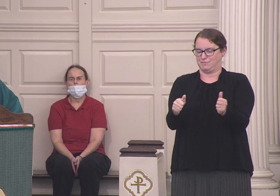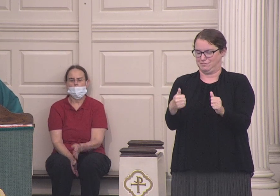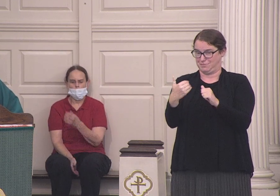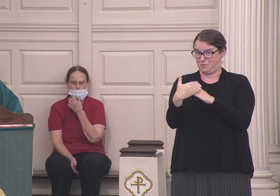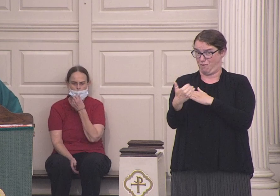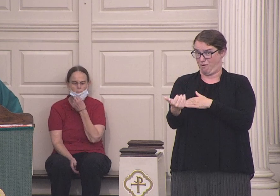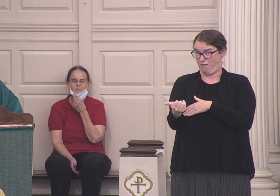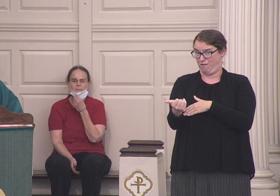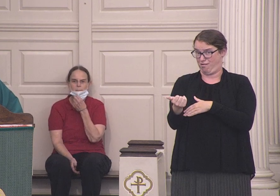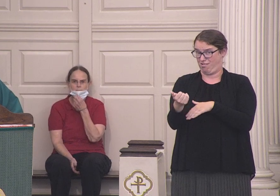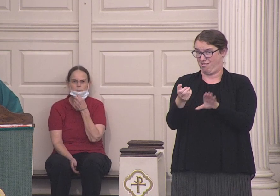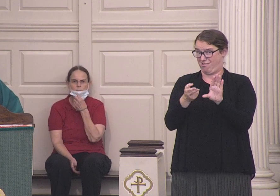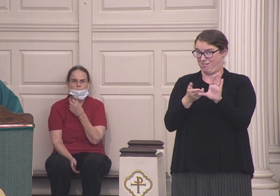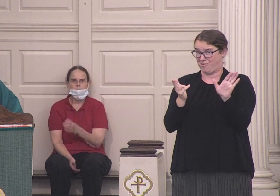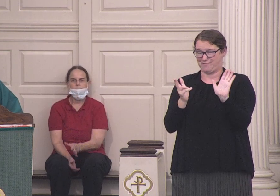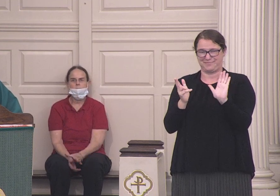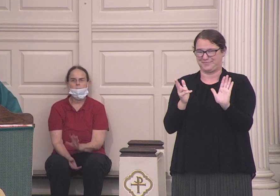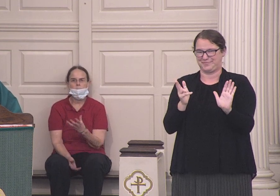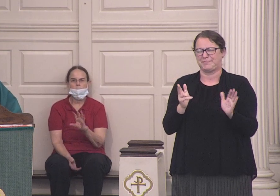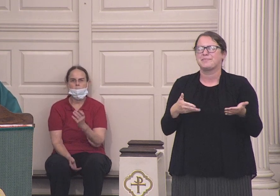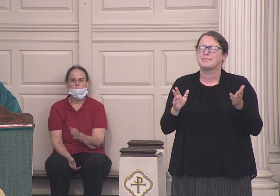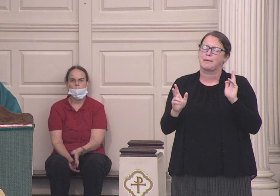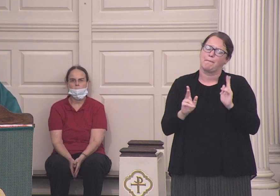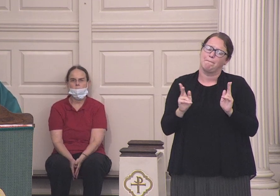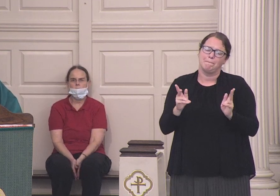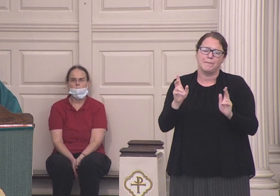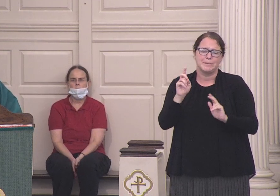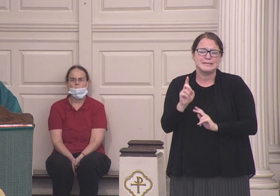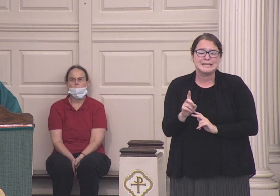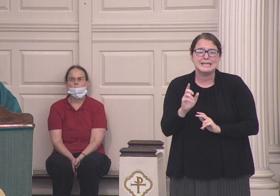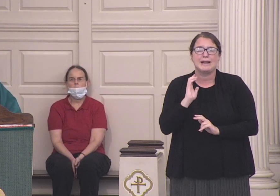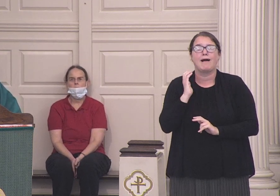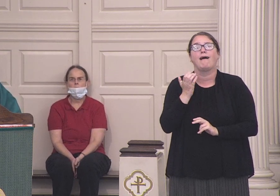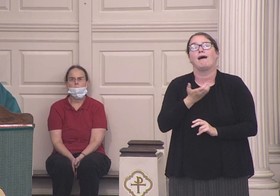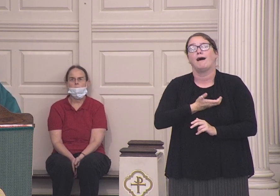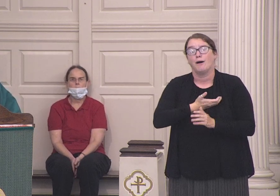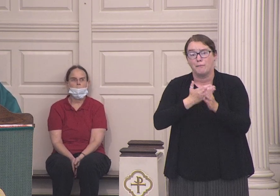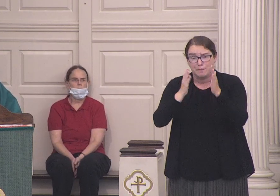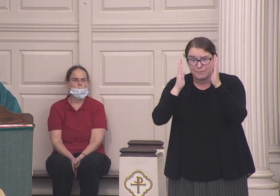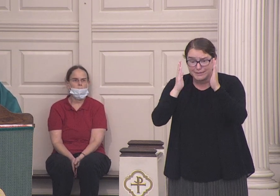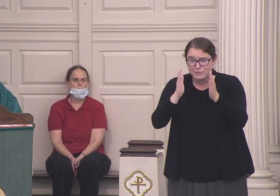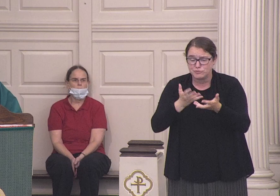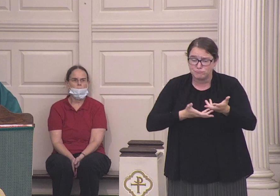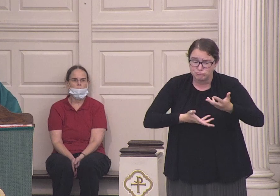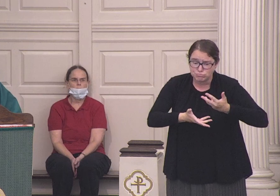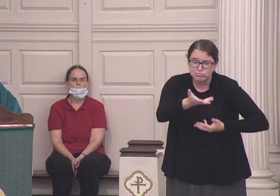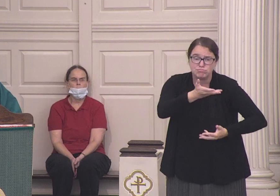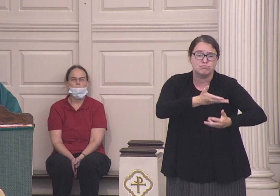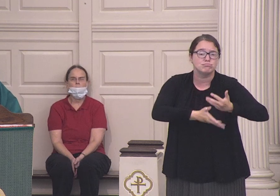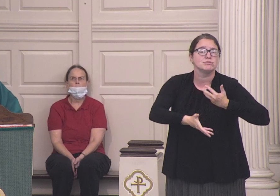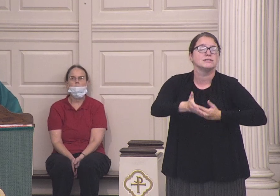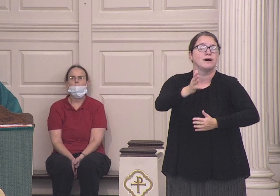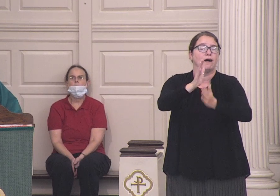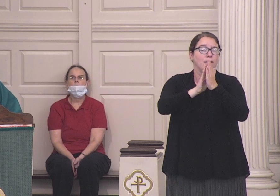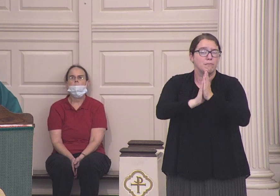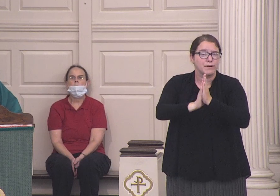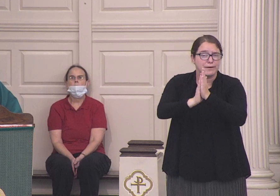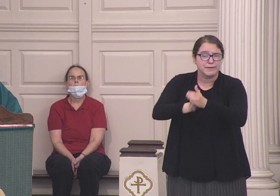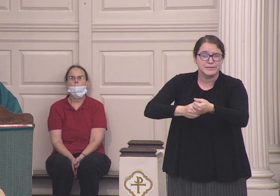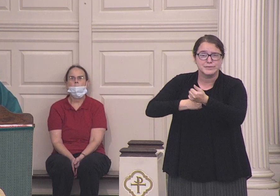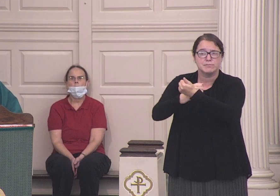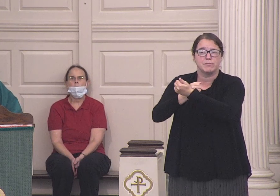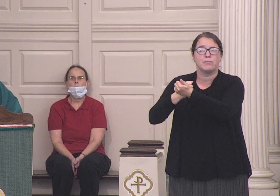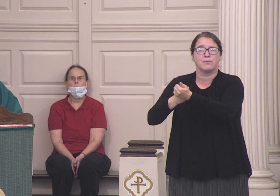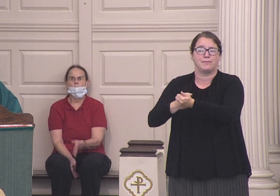our attention. People need our prayer, our support. Imitating the